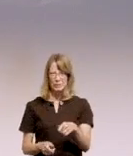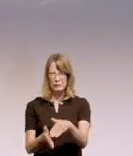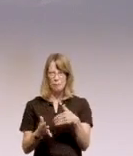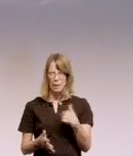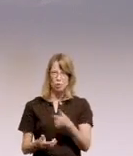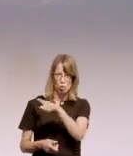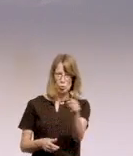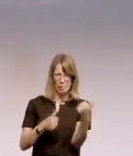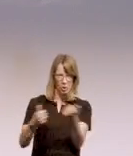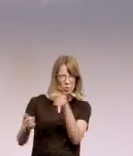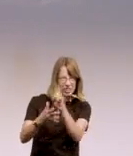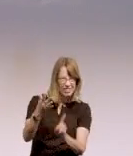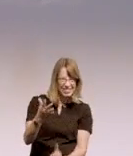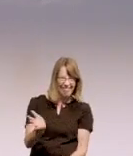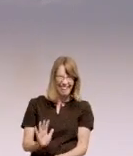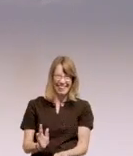designers.